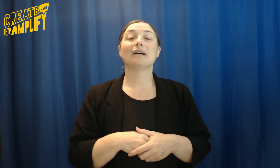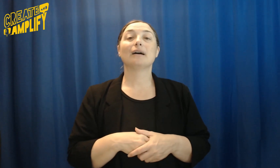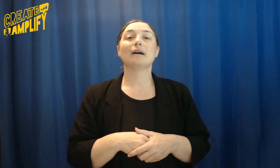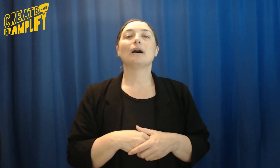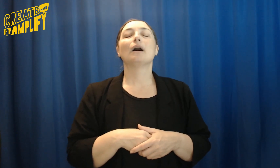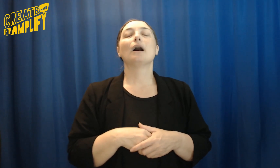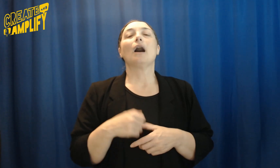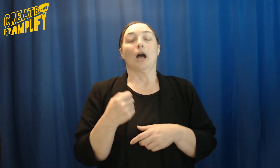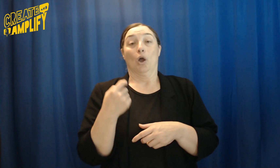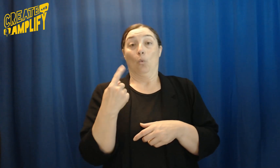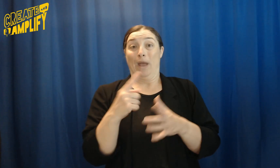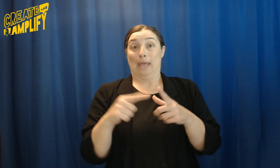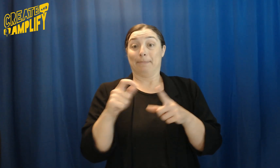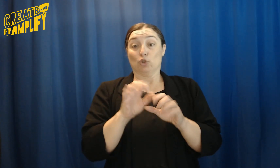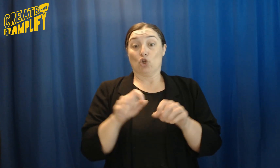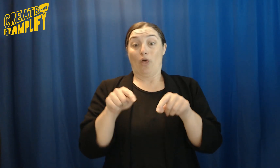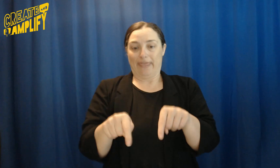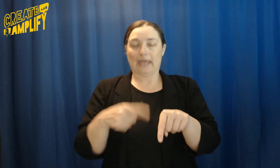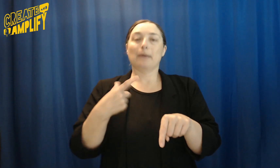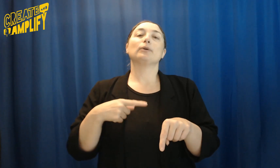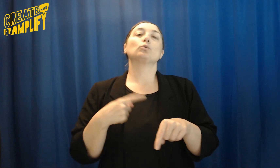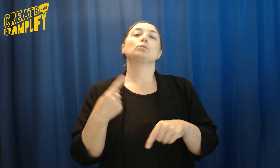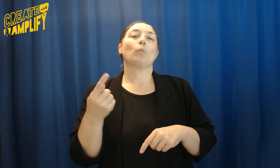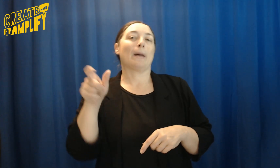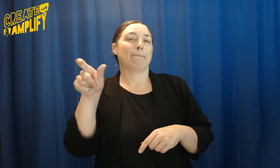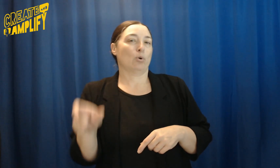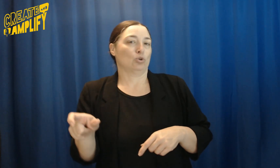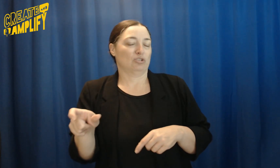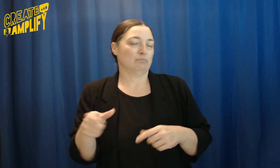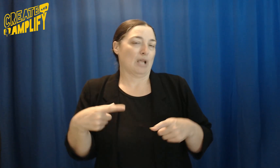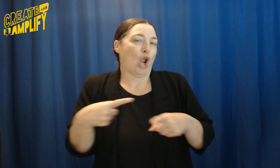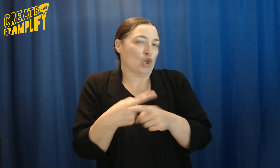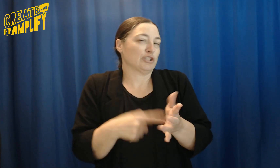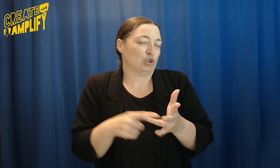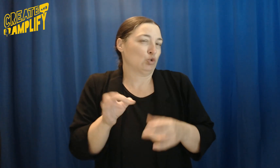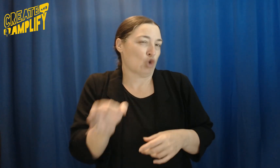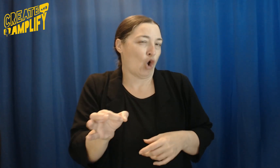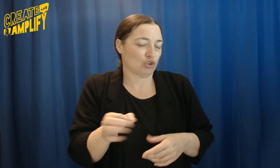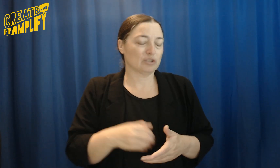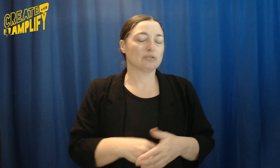allergic to dogs. So she went and sat in the green room instead. The dog, not the person.